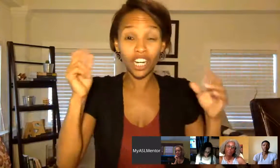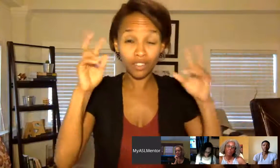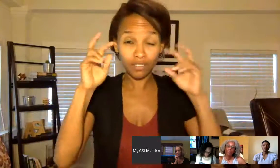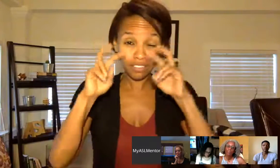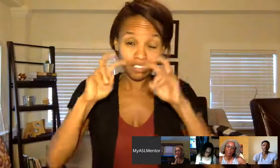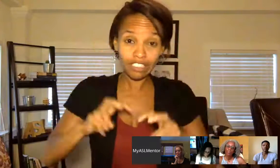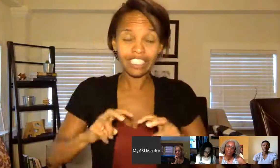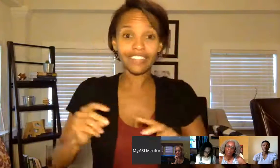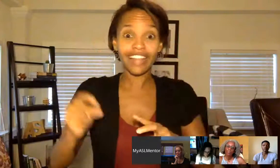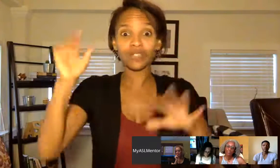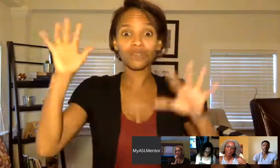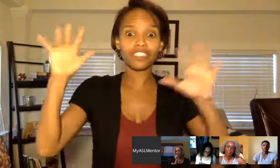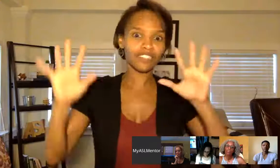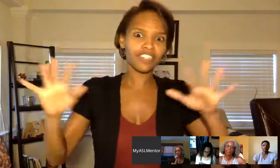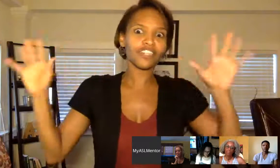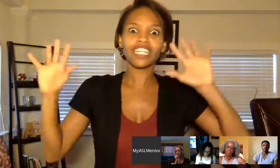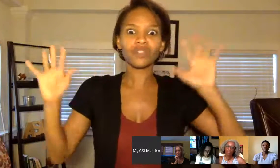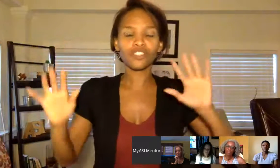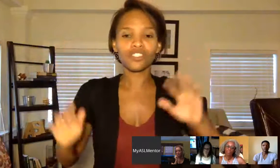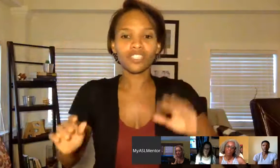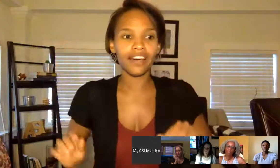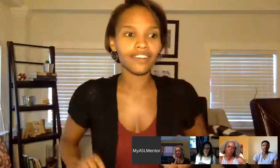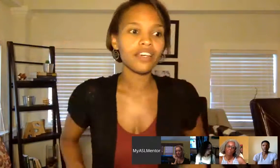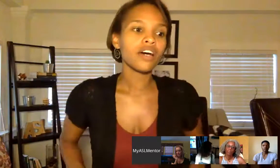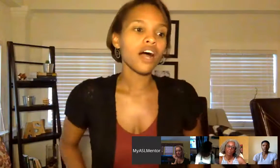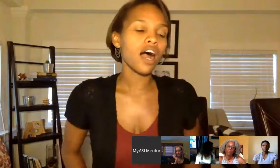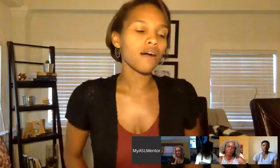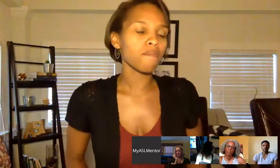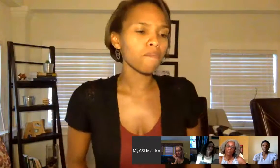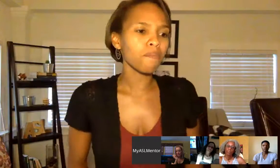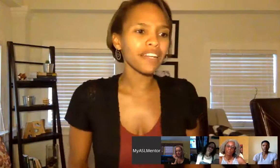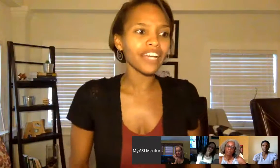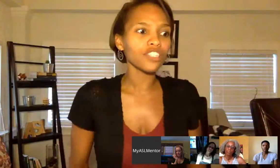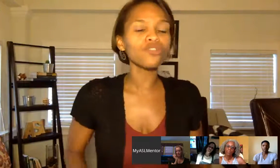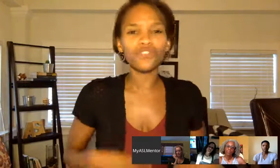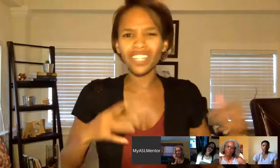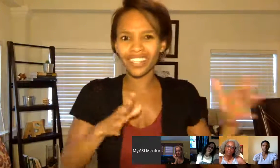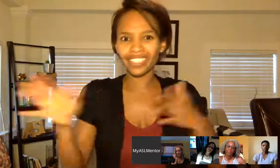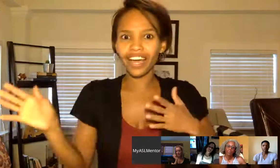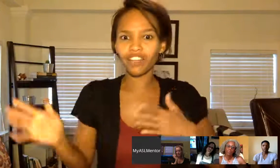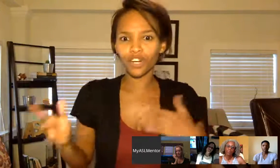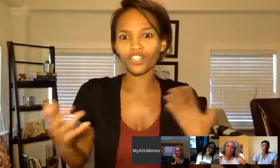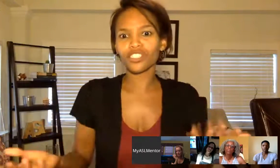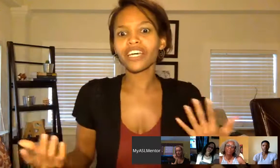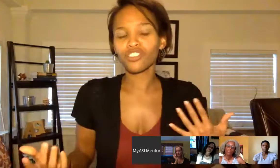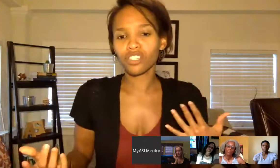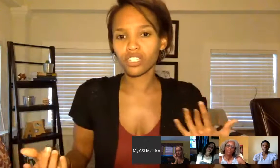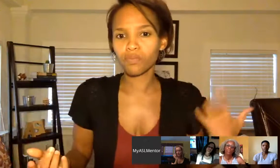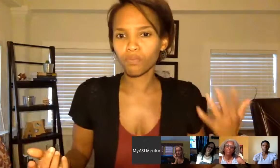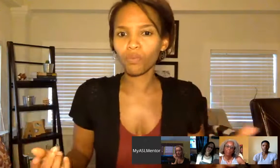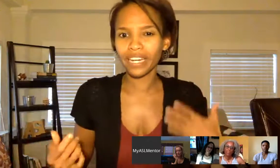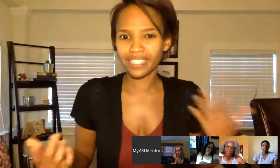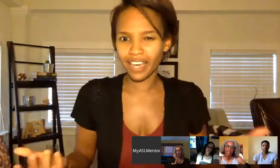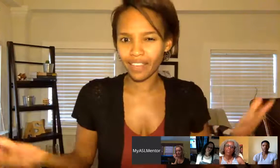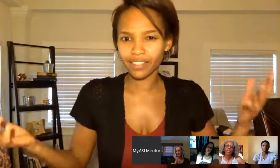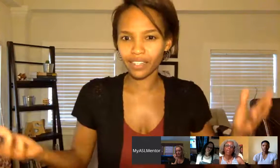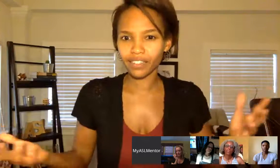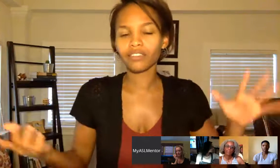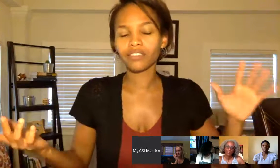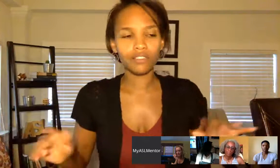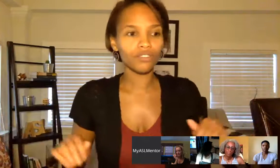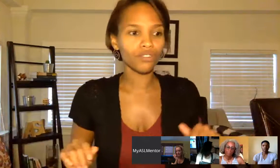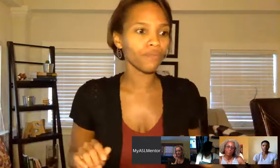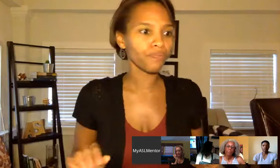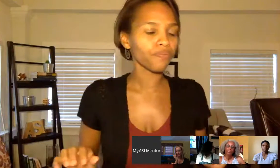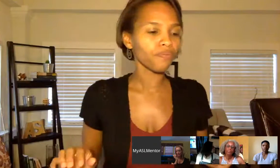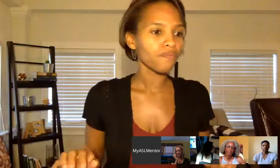quickly go, and that's what we should sign. But I do feel like that's kind of what her intention is by saying that